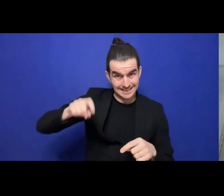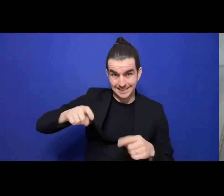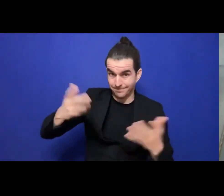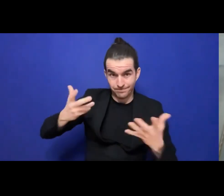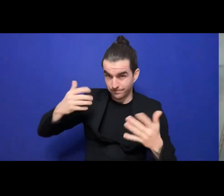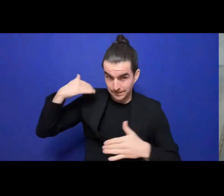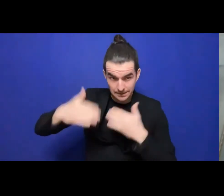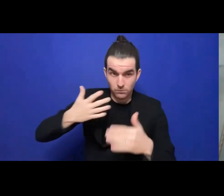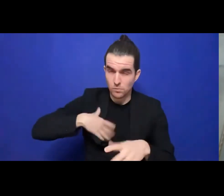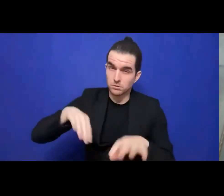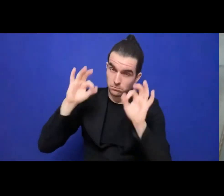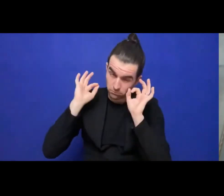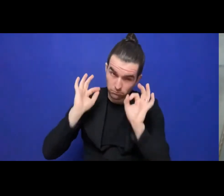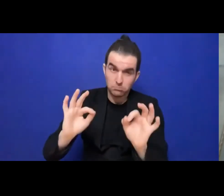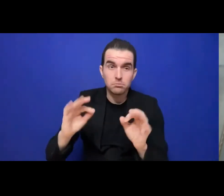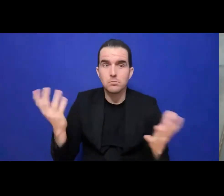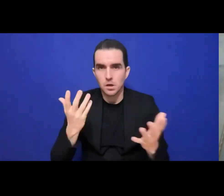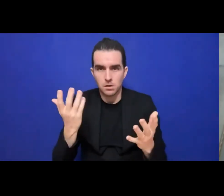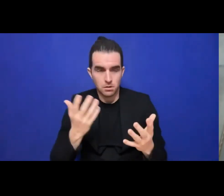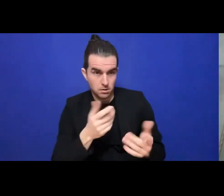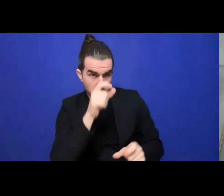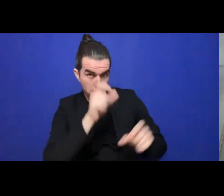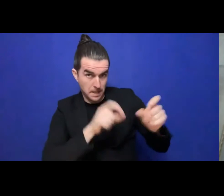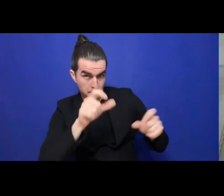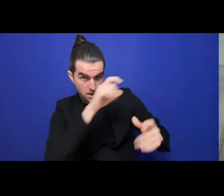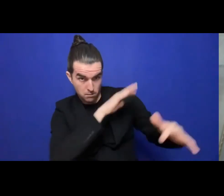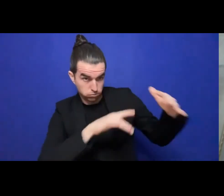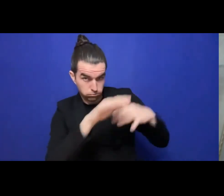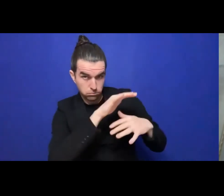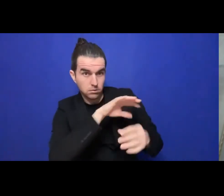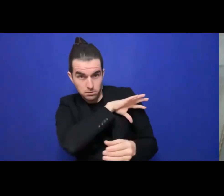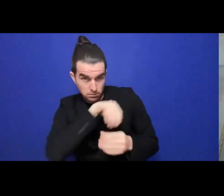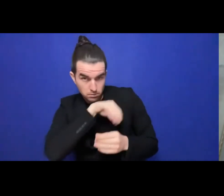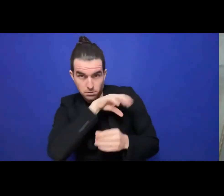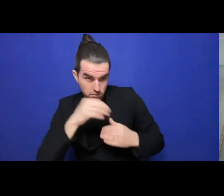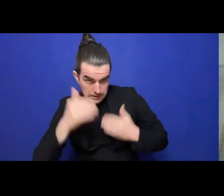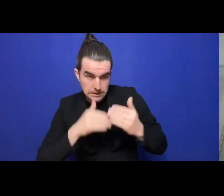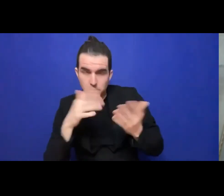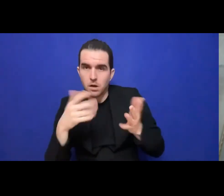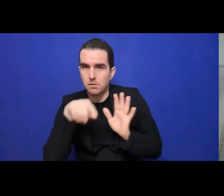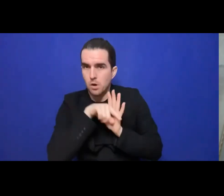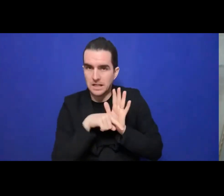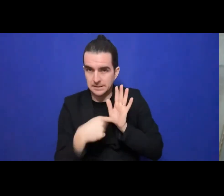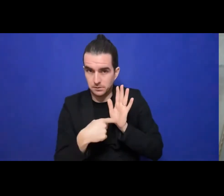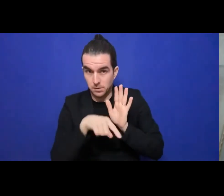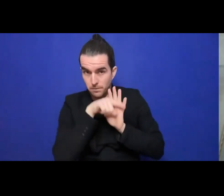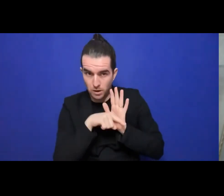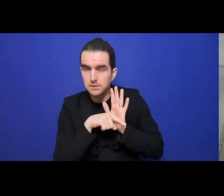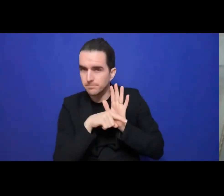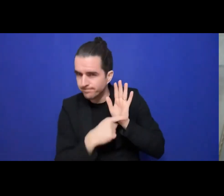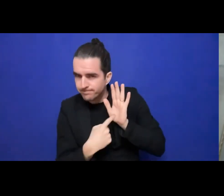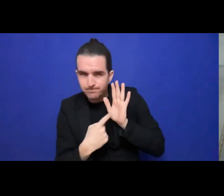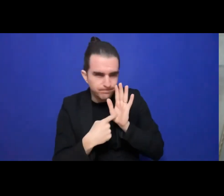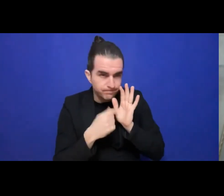to engage with the policymaker and decision makers, they must be empowered and they must be